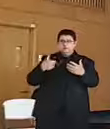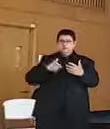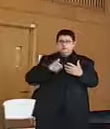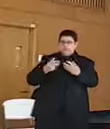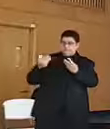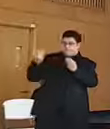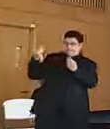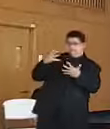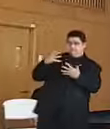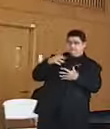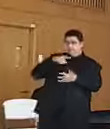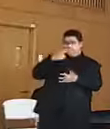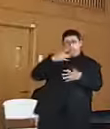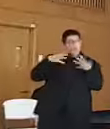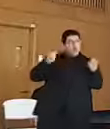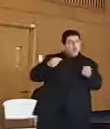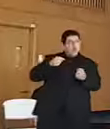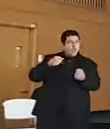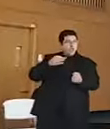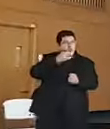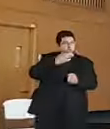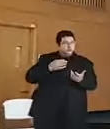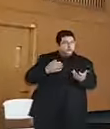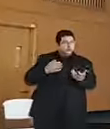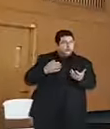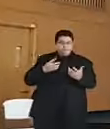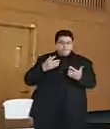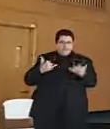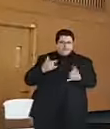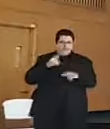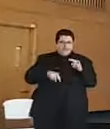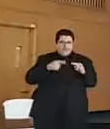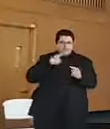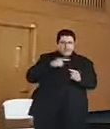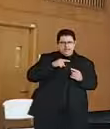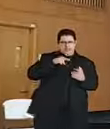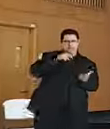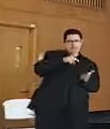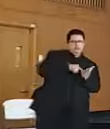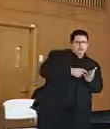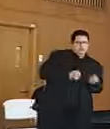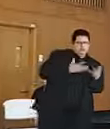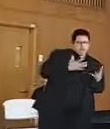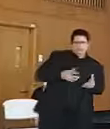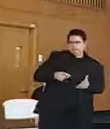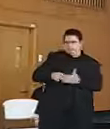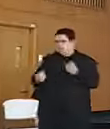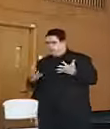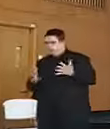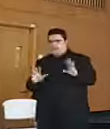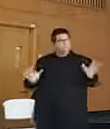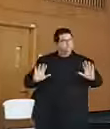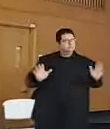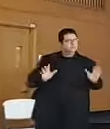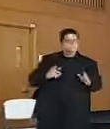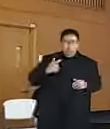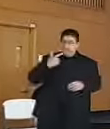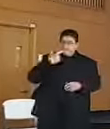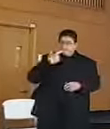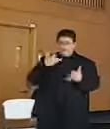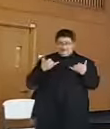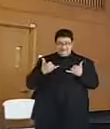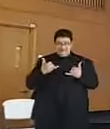officials. As of today, I can't say it's this number or that number. I can tell you that 40 admissions a day in